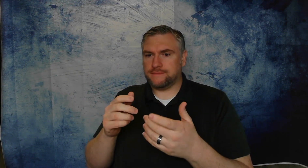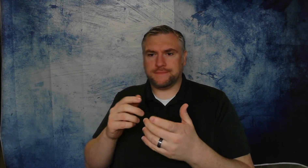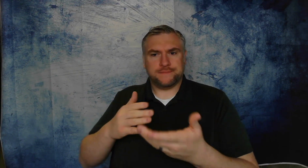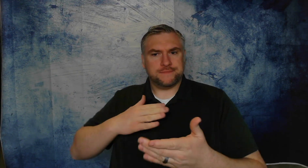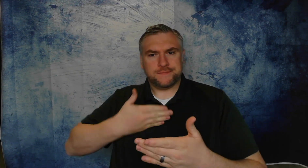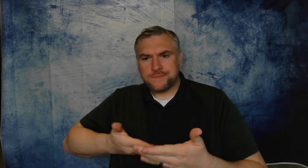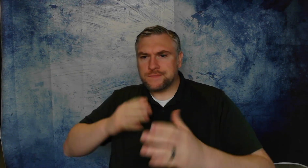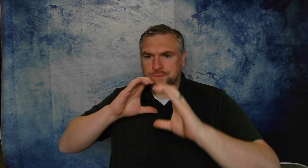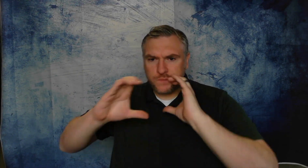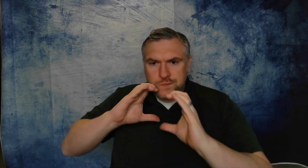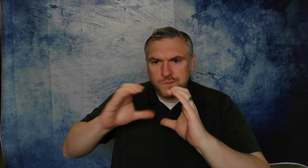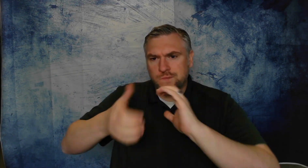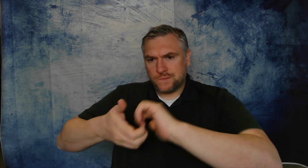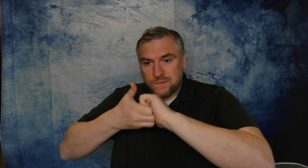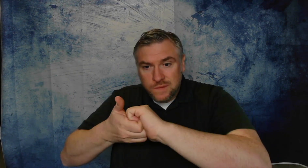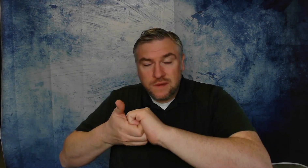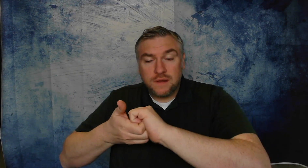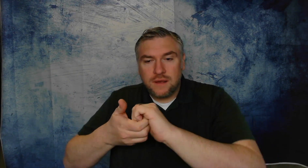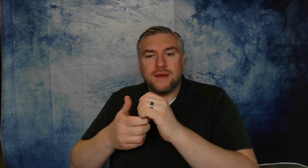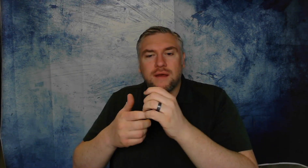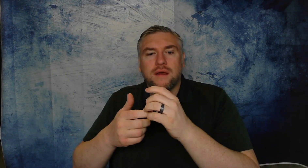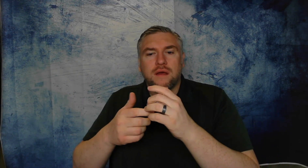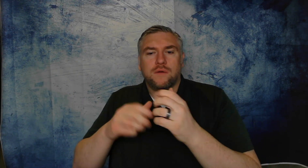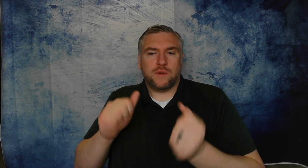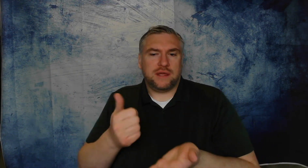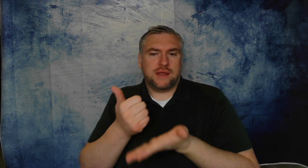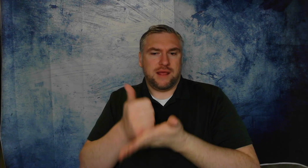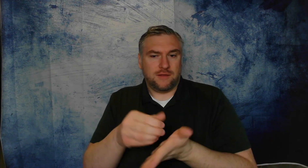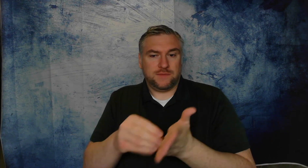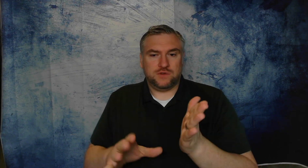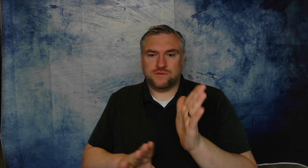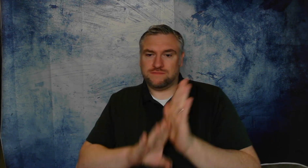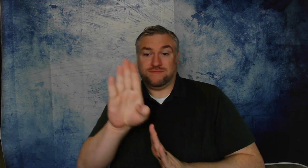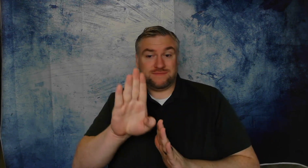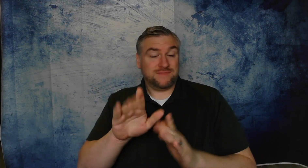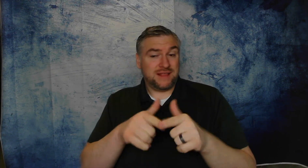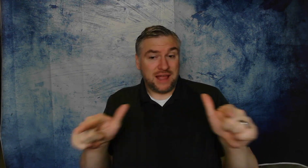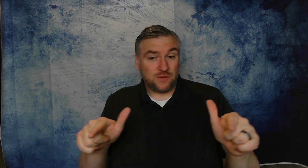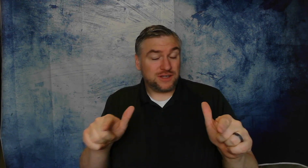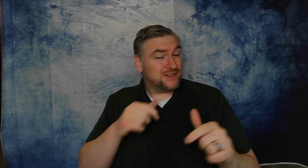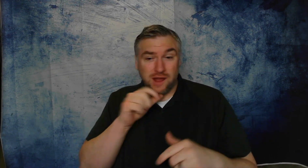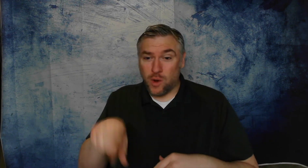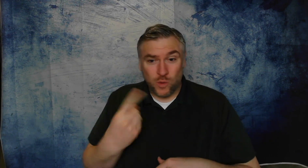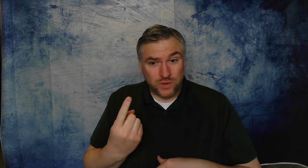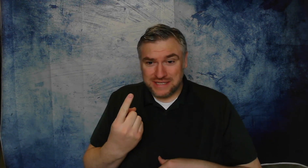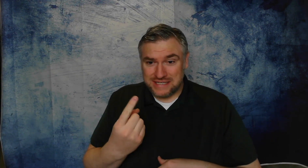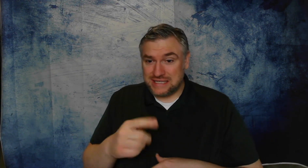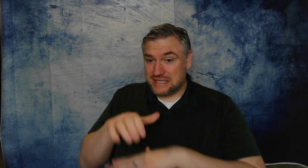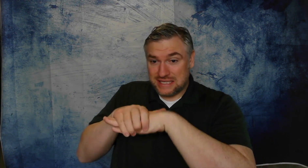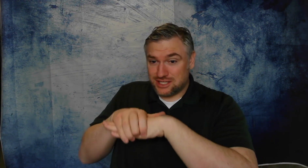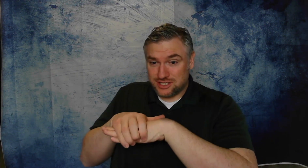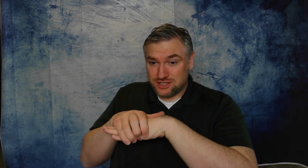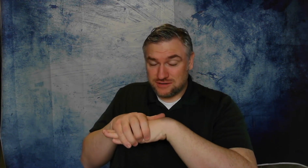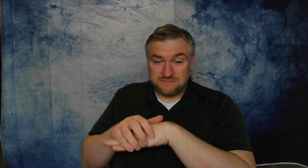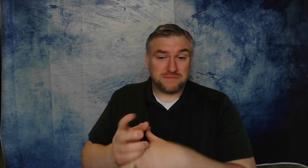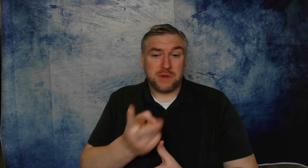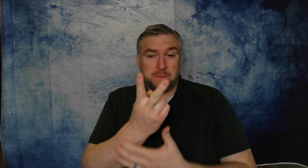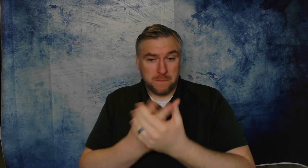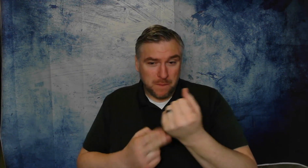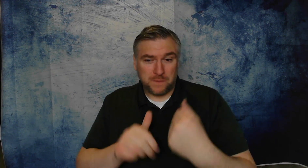of the relationship, if we're willing to communicate and collaborate, we can help students really grow and develop their language, not only in